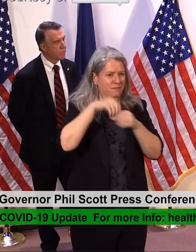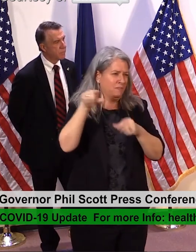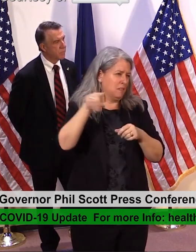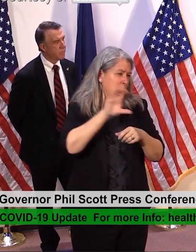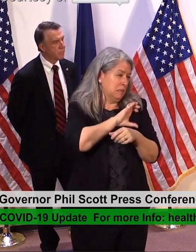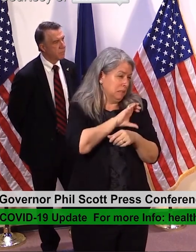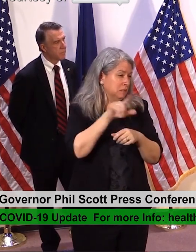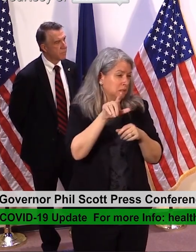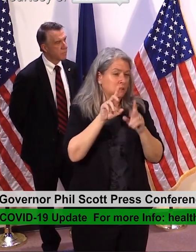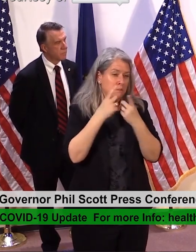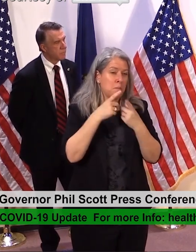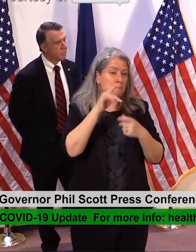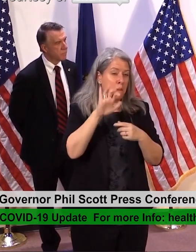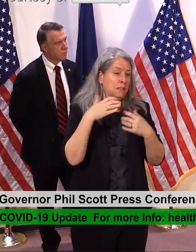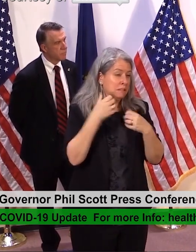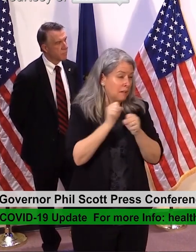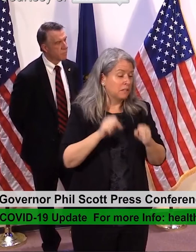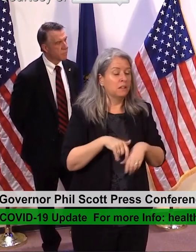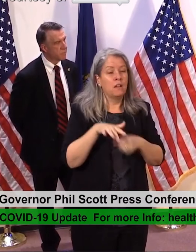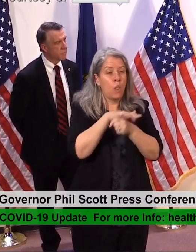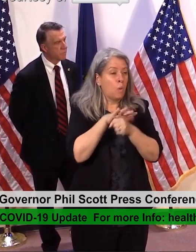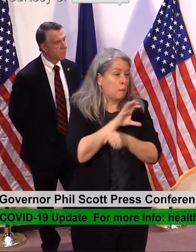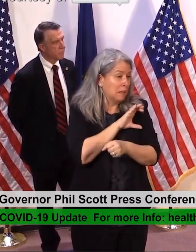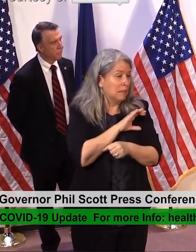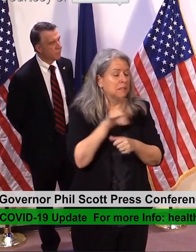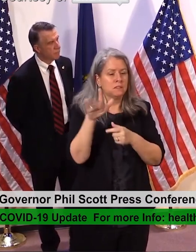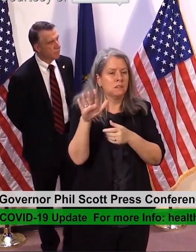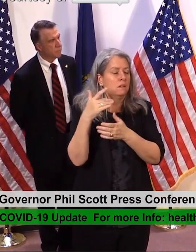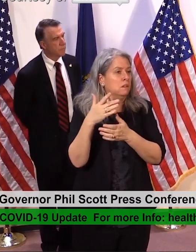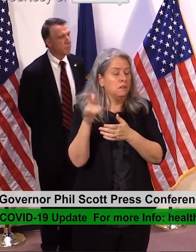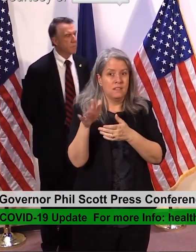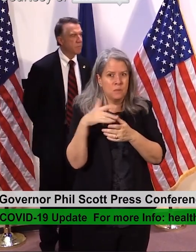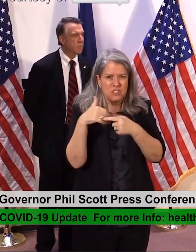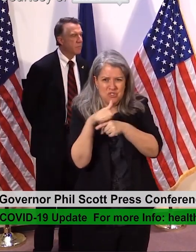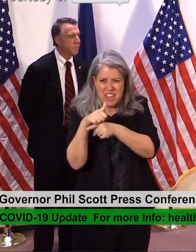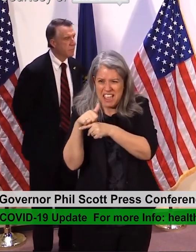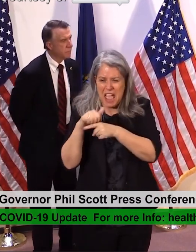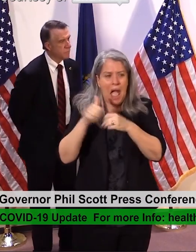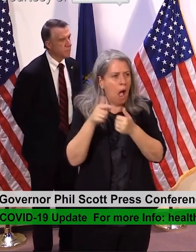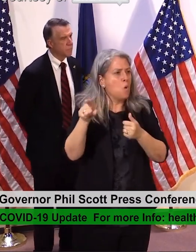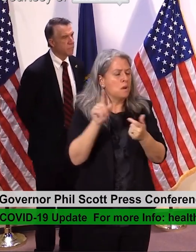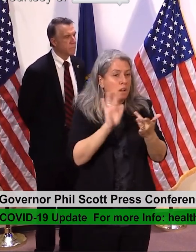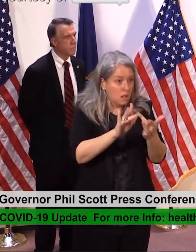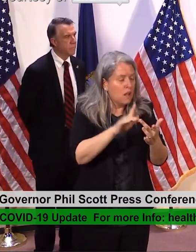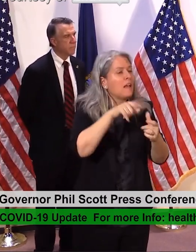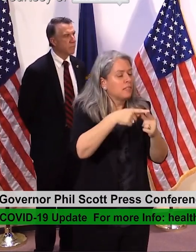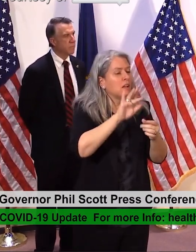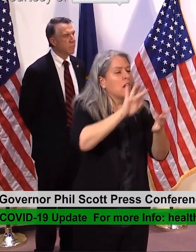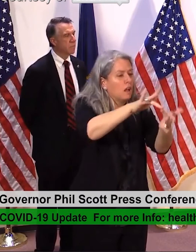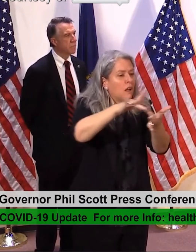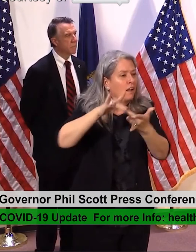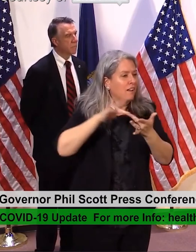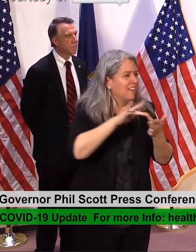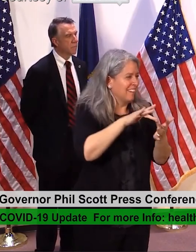Public Safety, local police departments, et cetera, that we've been training all week in the